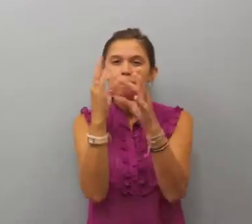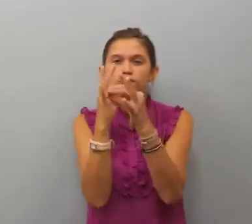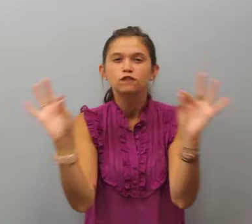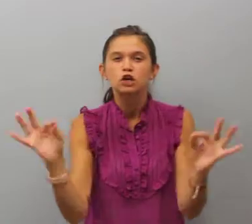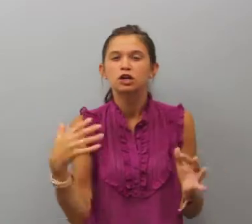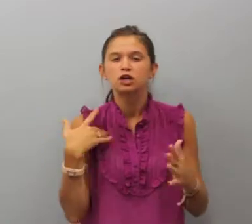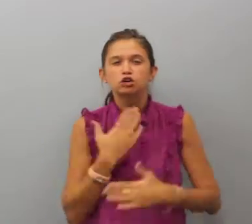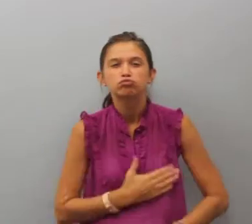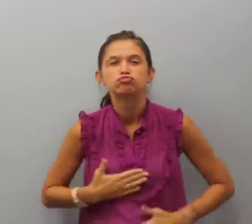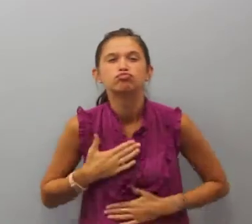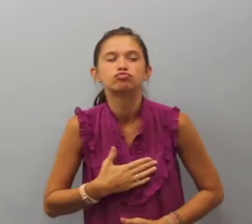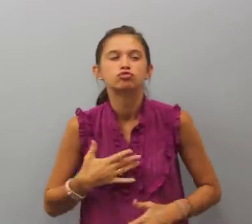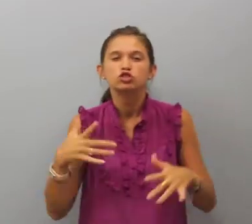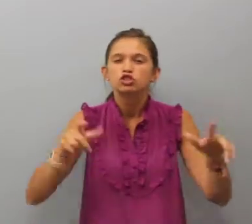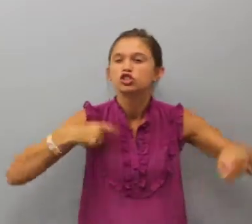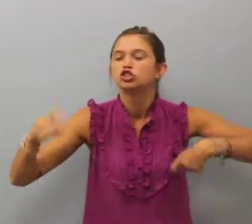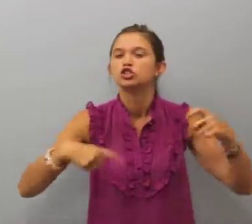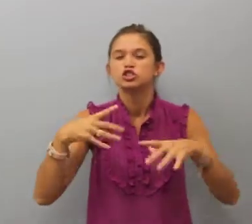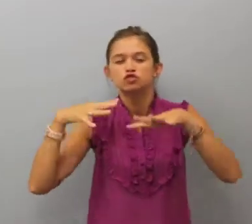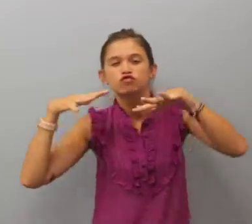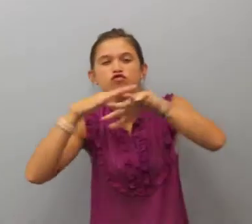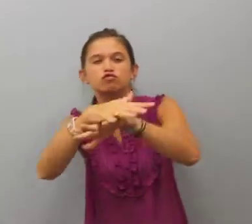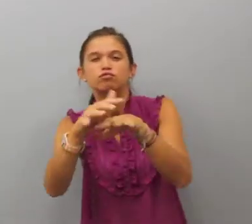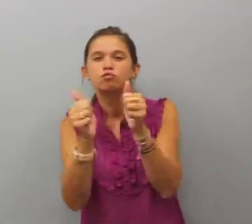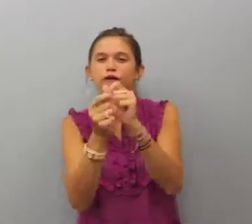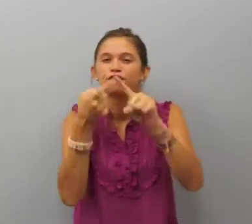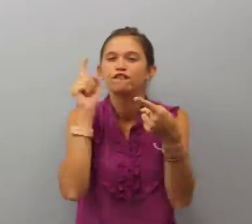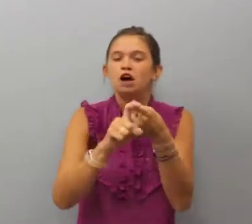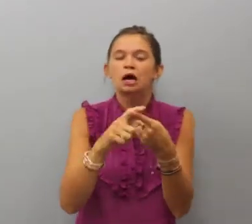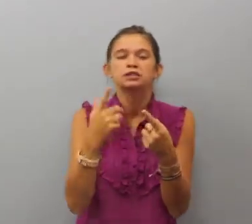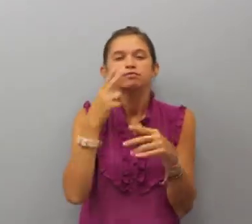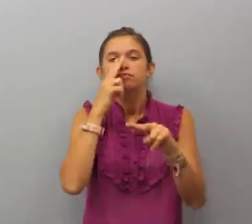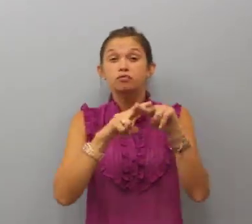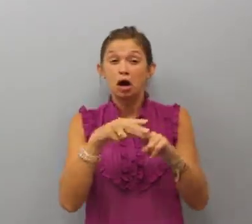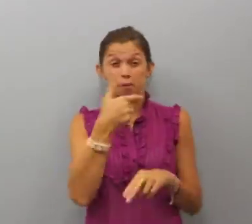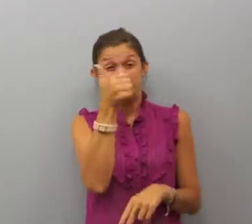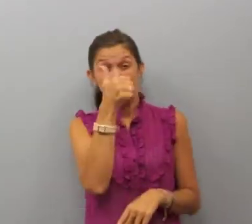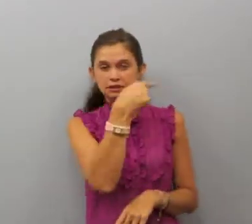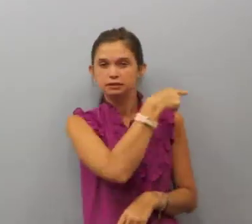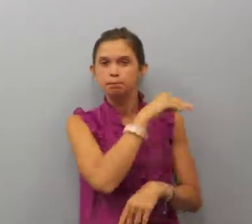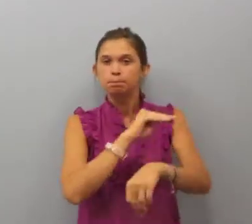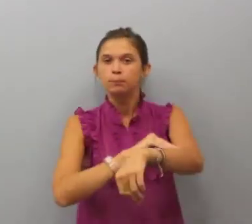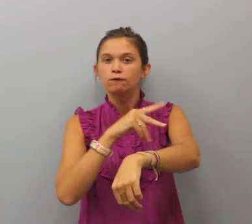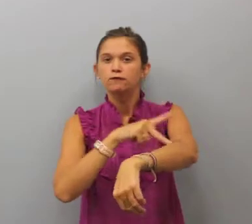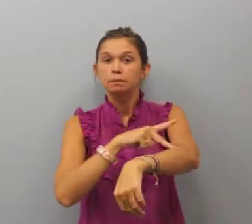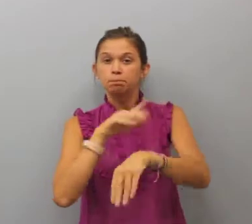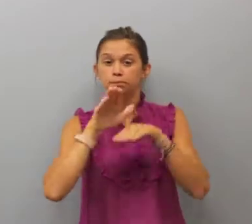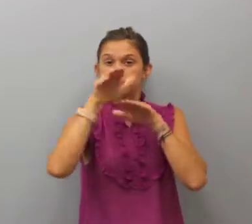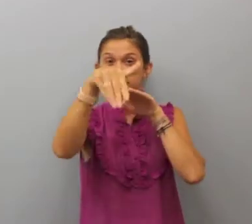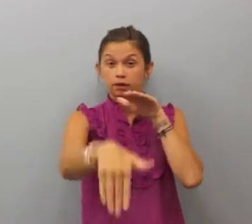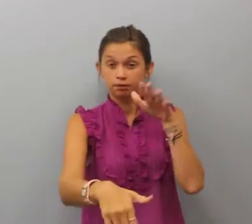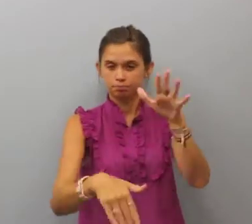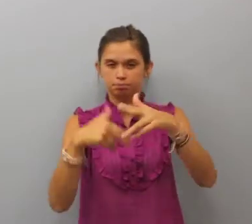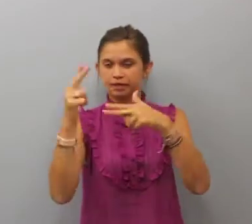when he felt that he was just with his friends. The best thing he